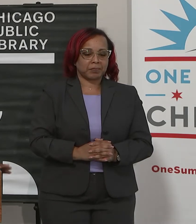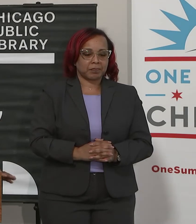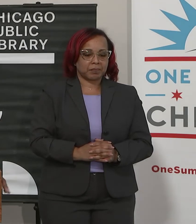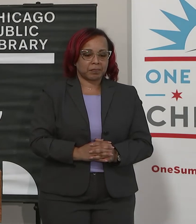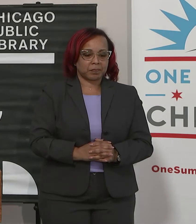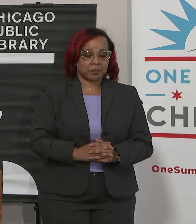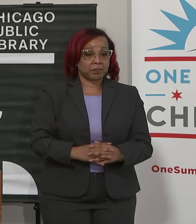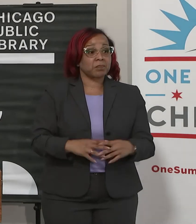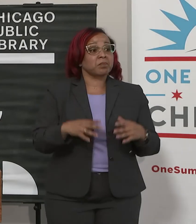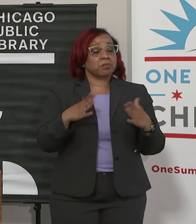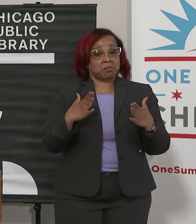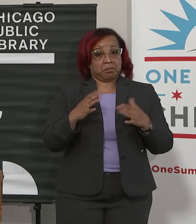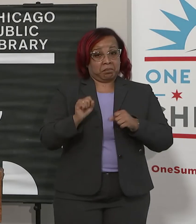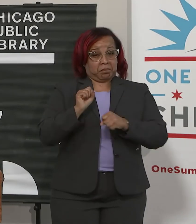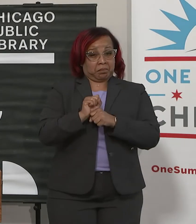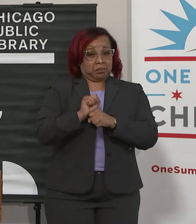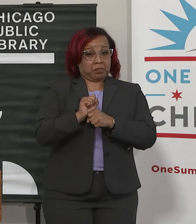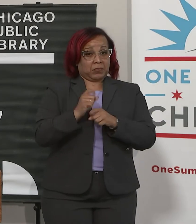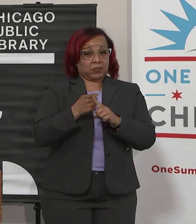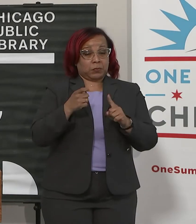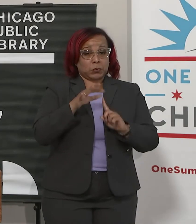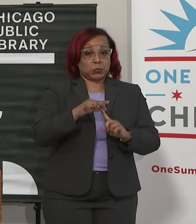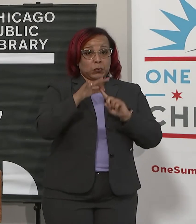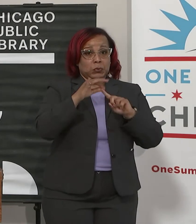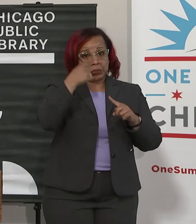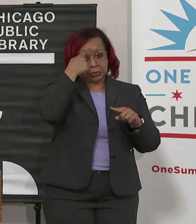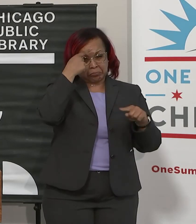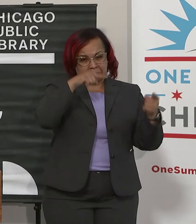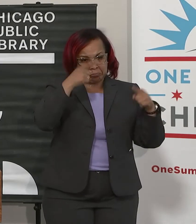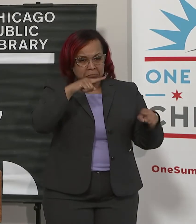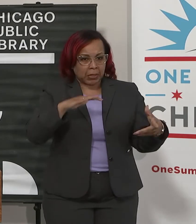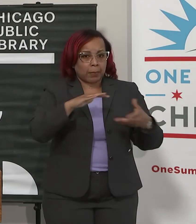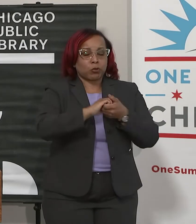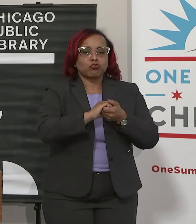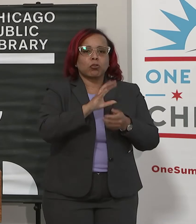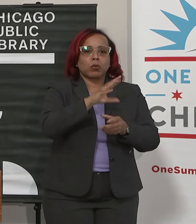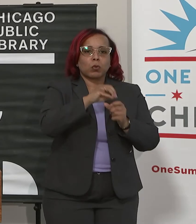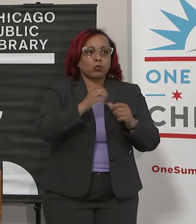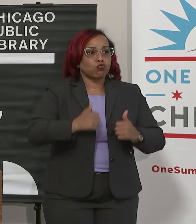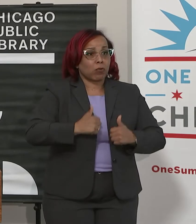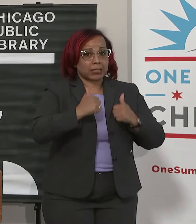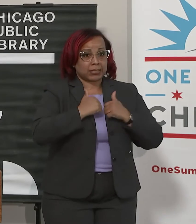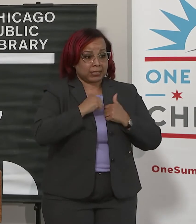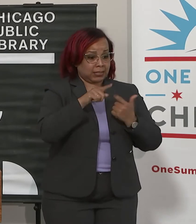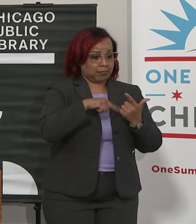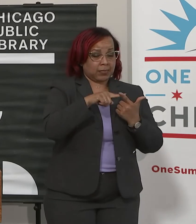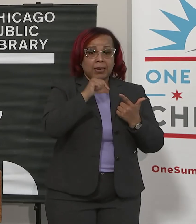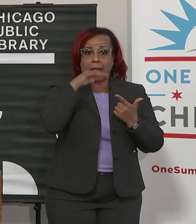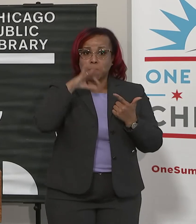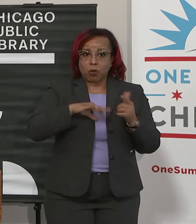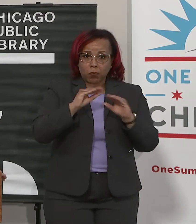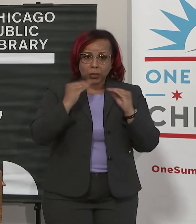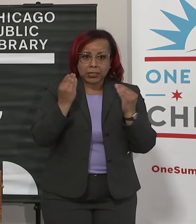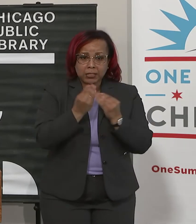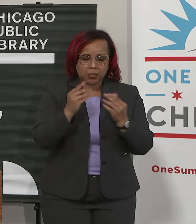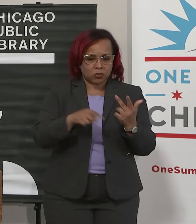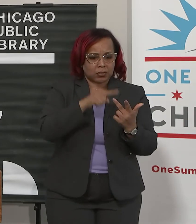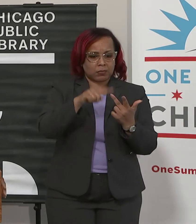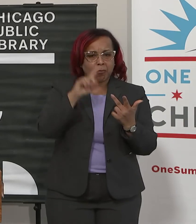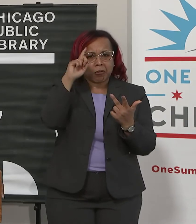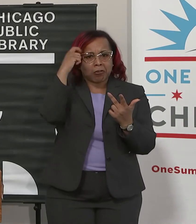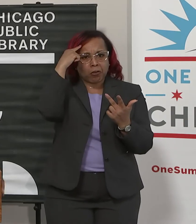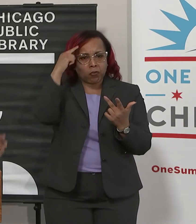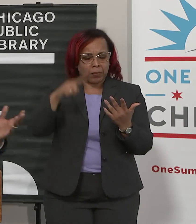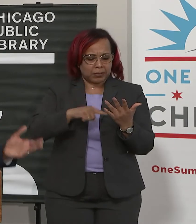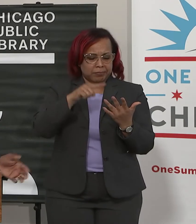This successful effort resulted from a unique collaboration that included residents, nonprofit organizations,